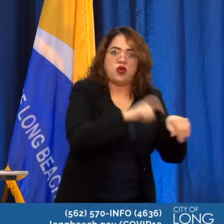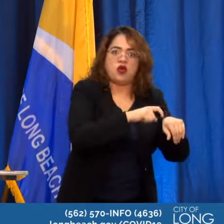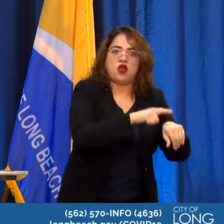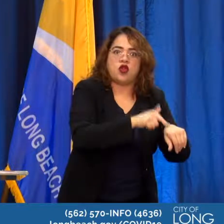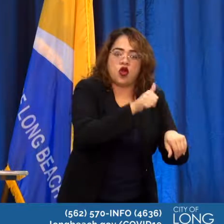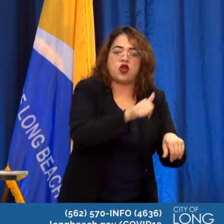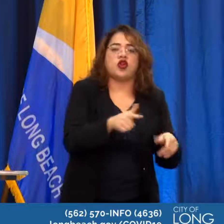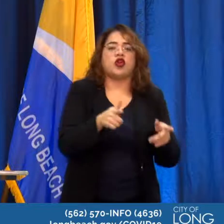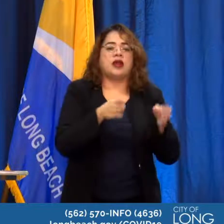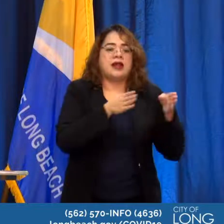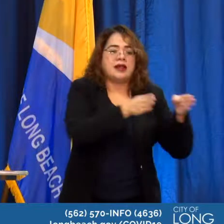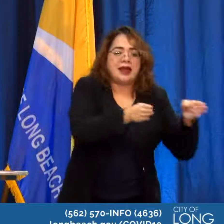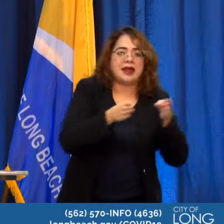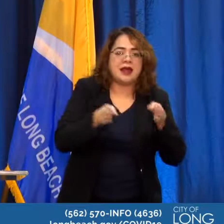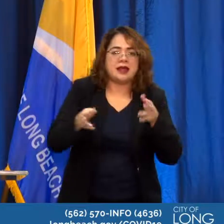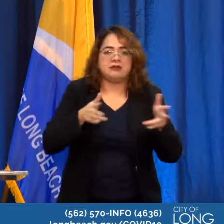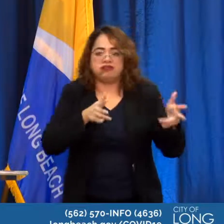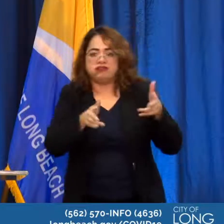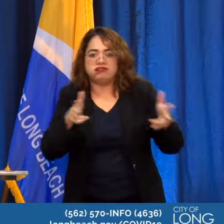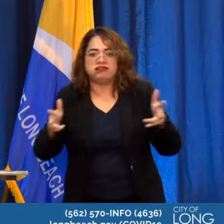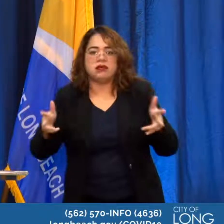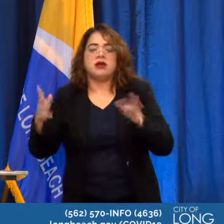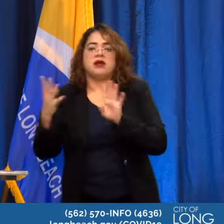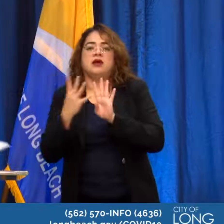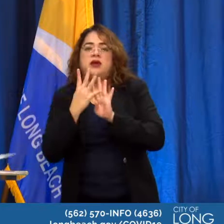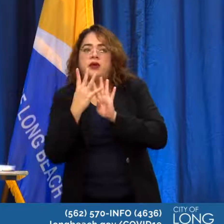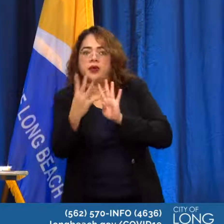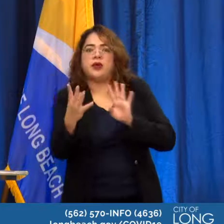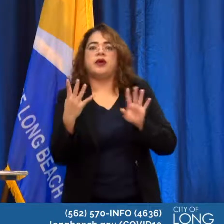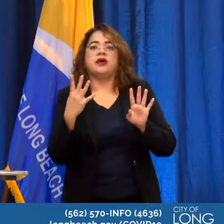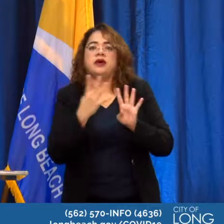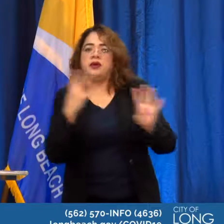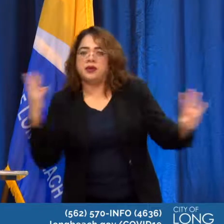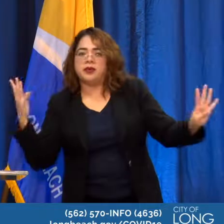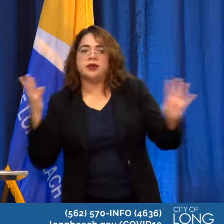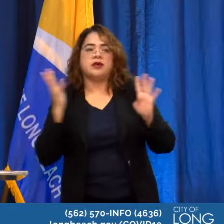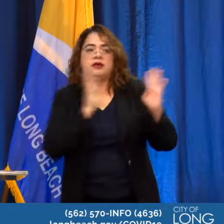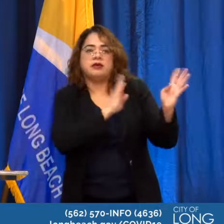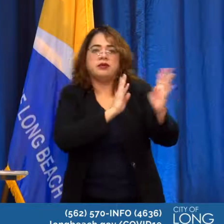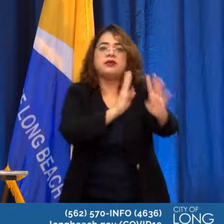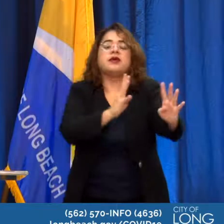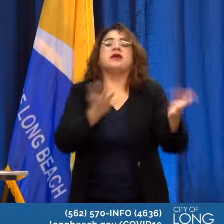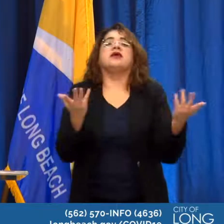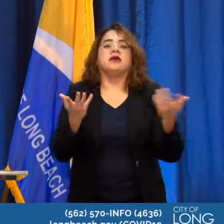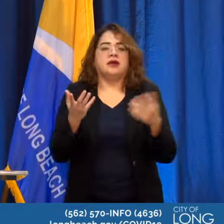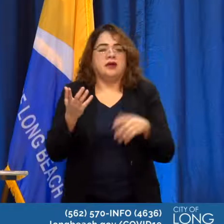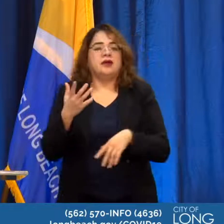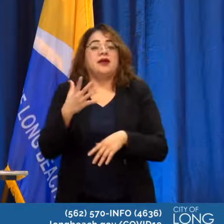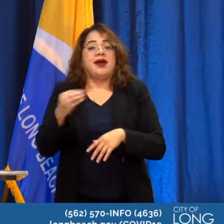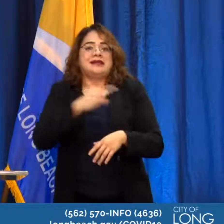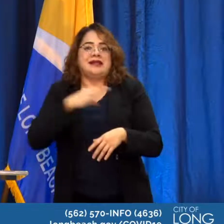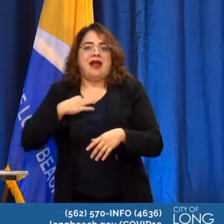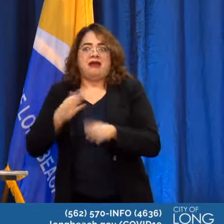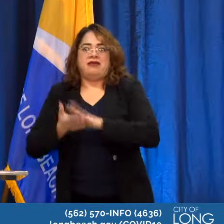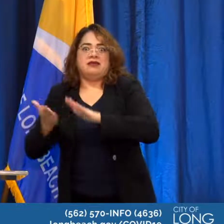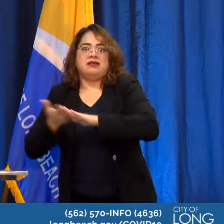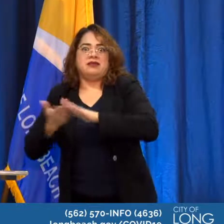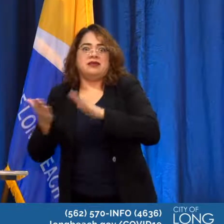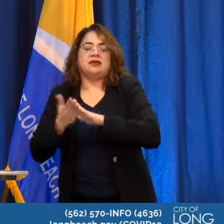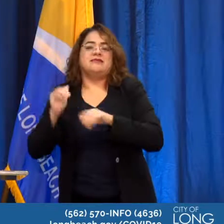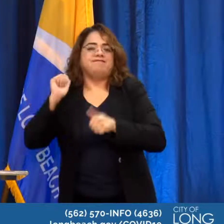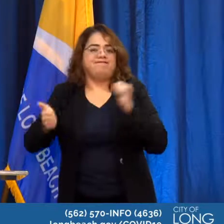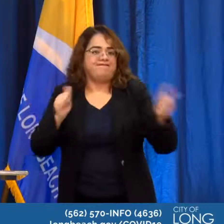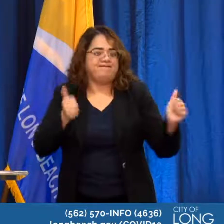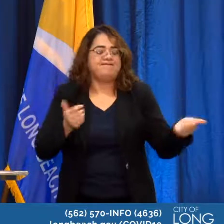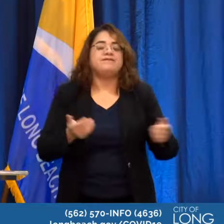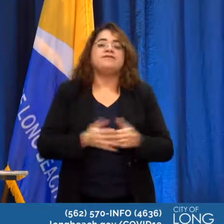added lanes. So we're doing everything we can so that anyone who is seeking testing can get into test. The ability to